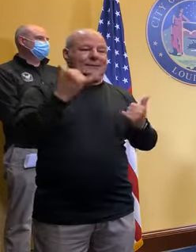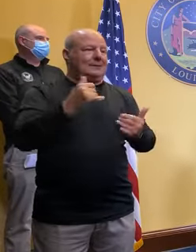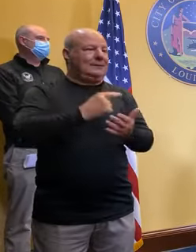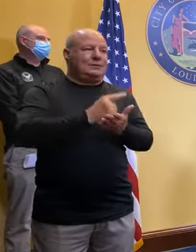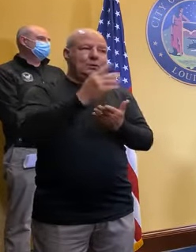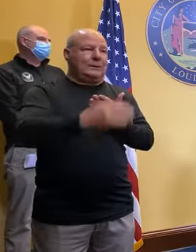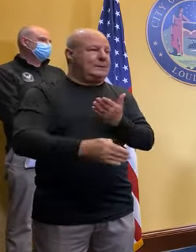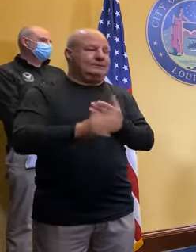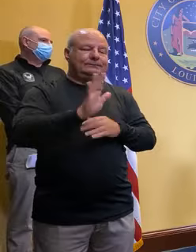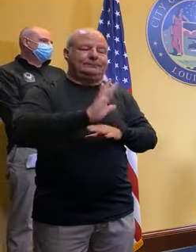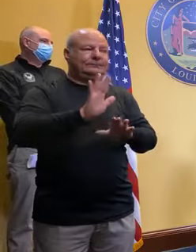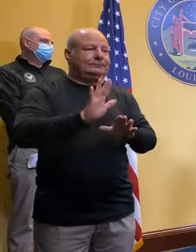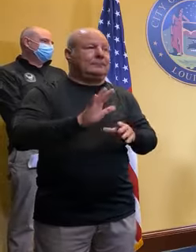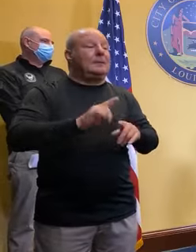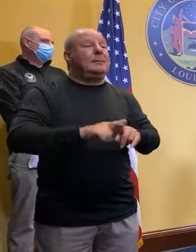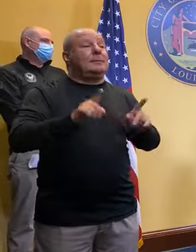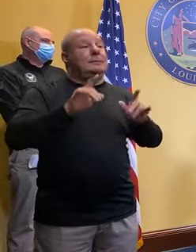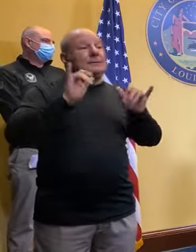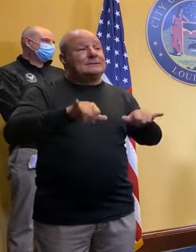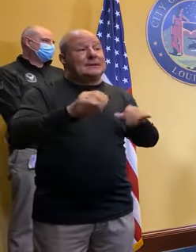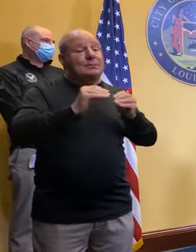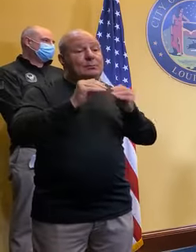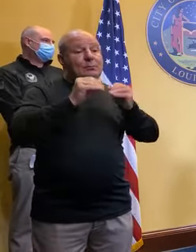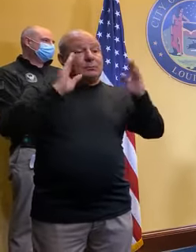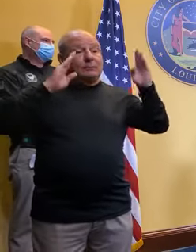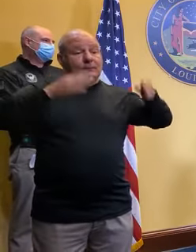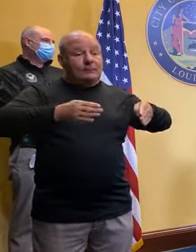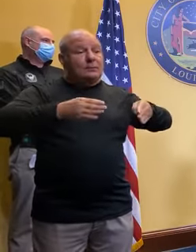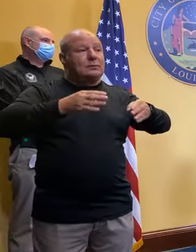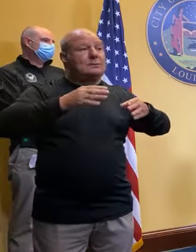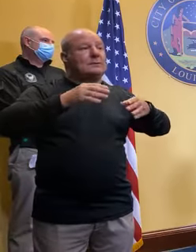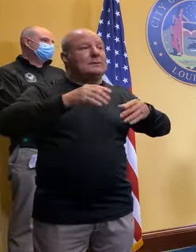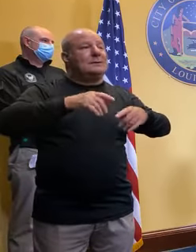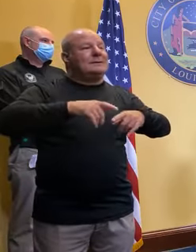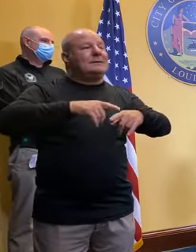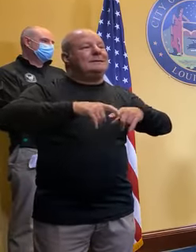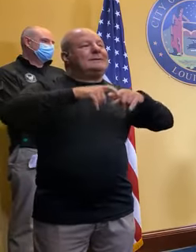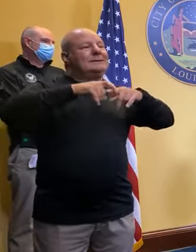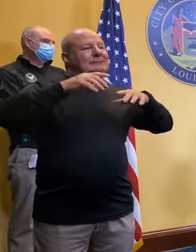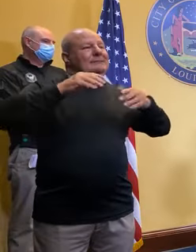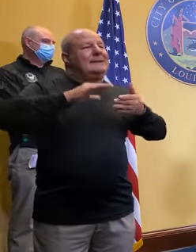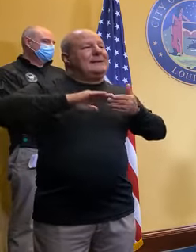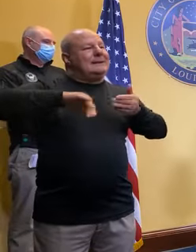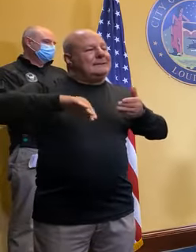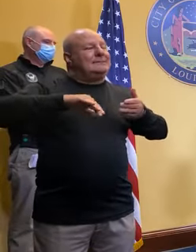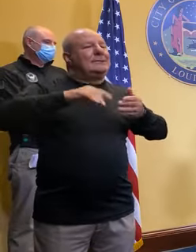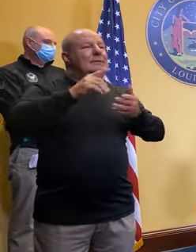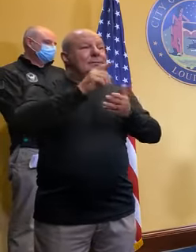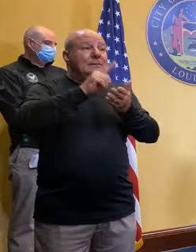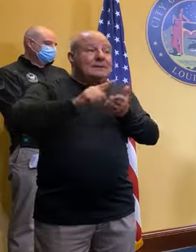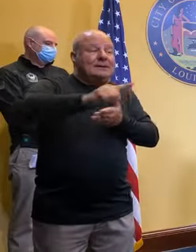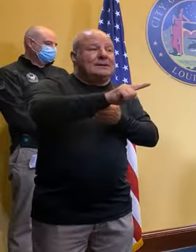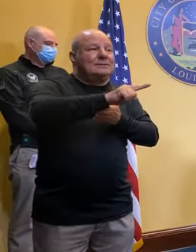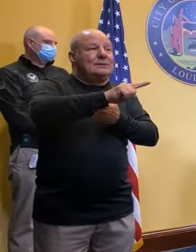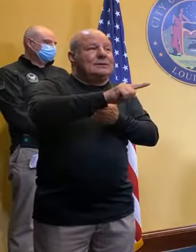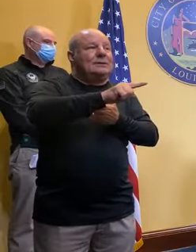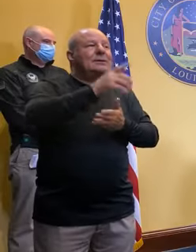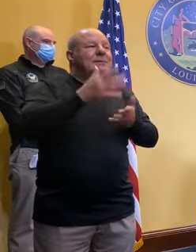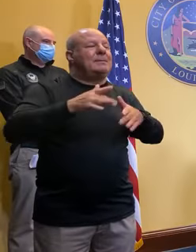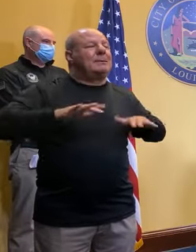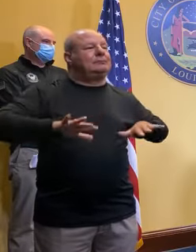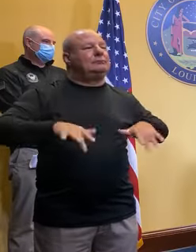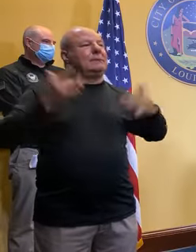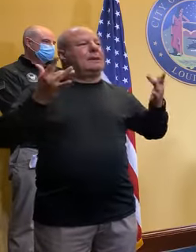this weekend. However, staying very much focused on easement as we move into next week. You will be hearing more on